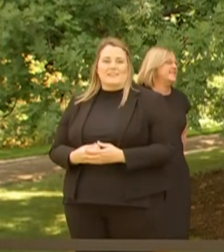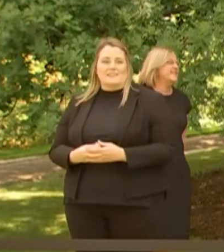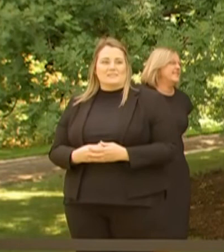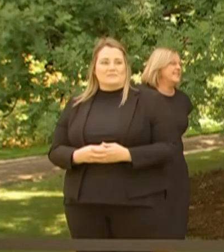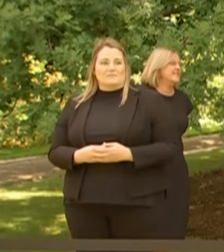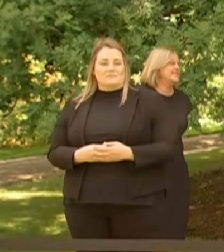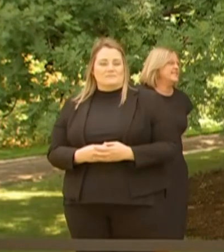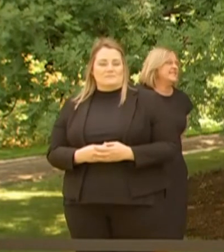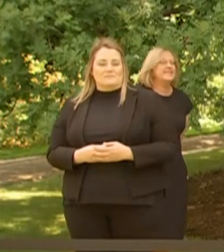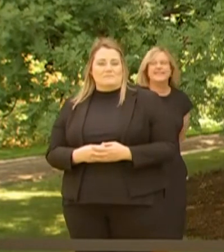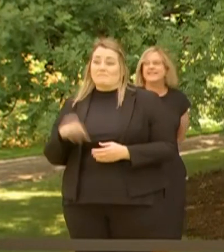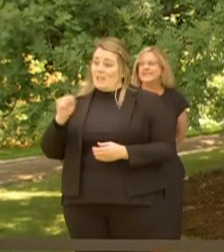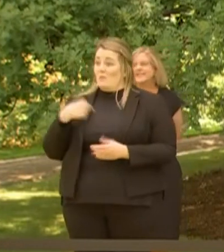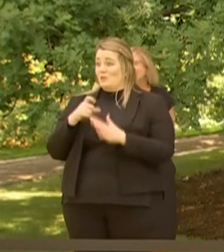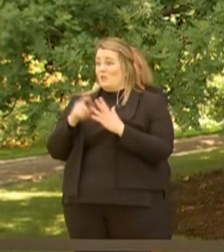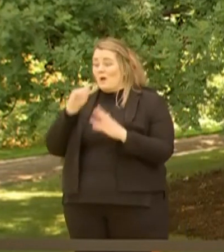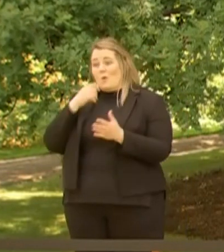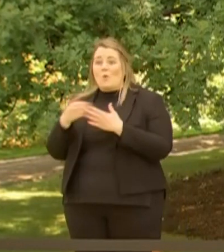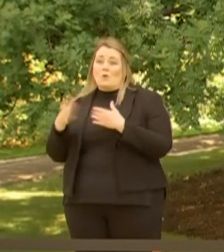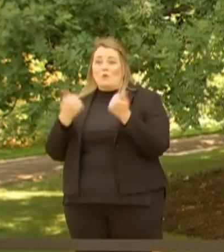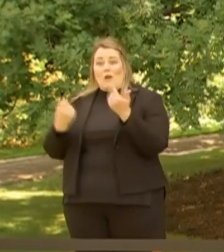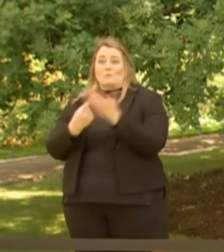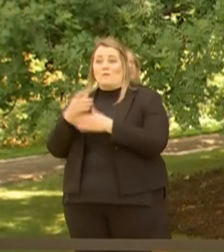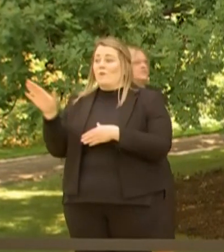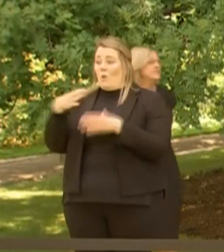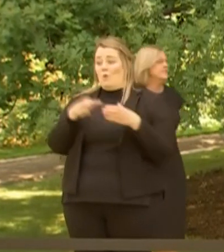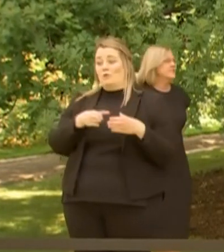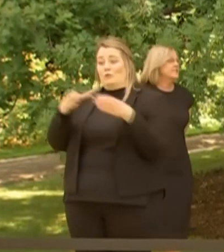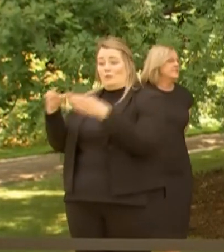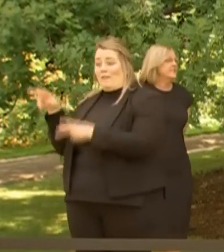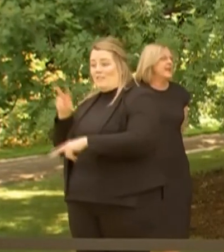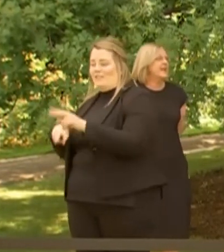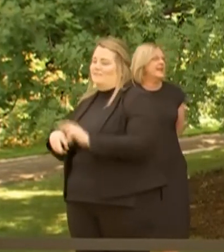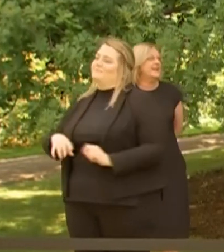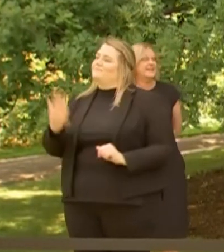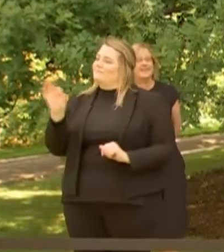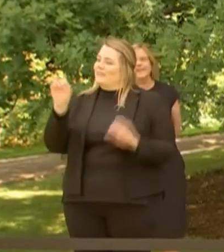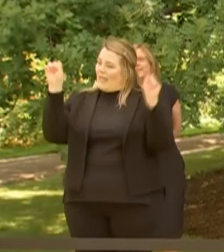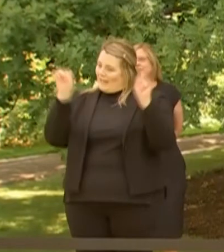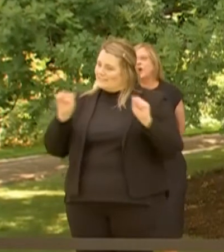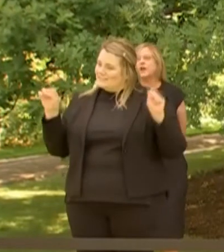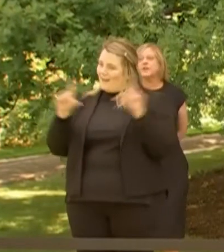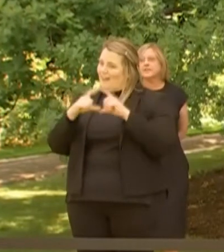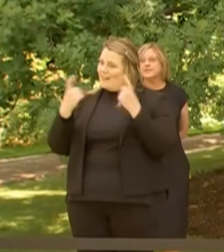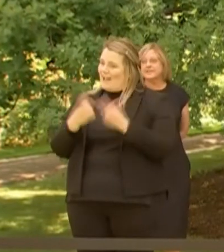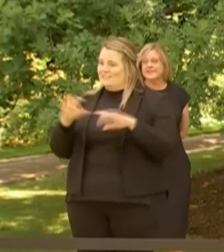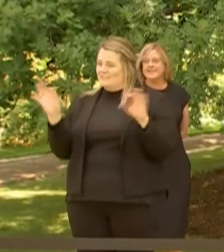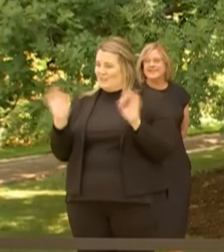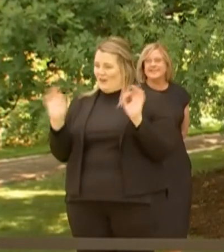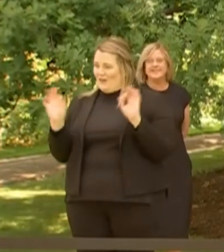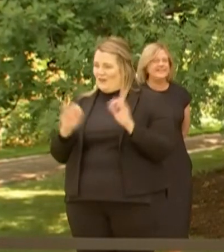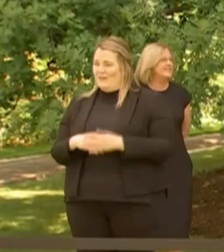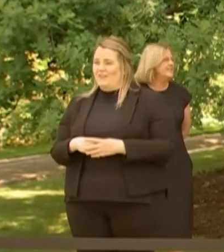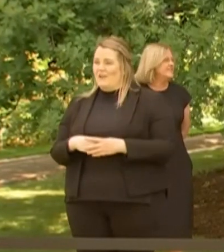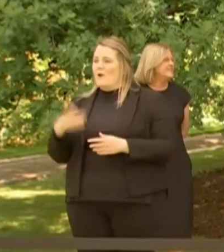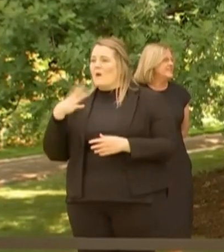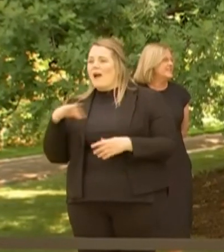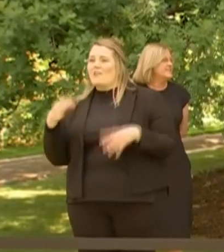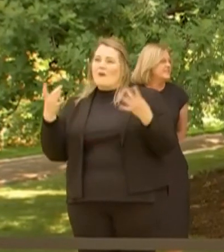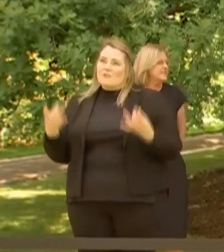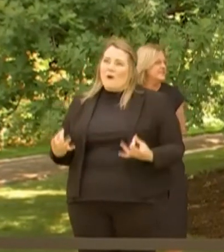Organise pooled opportunities. Good. No, there'll be no exercise class. Yoga. Well, I'll tell